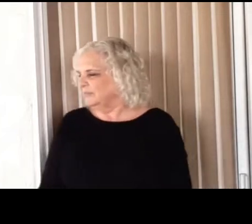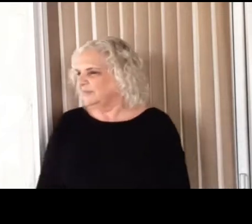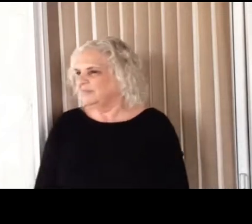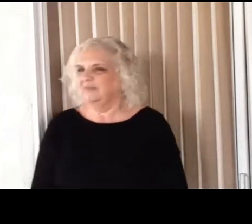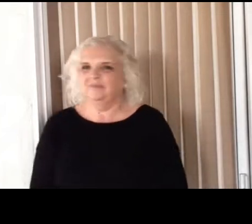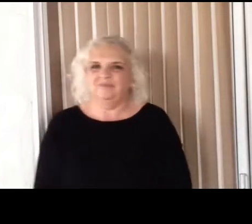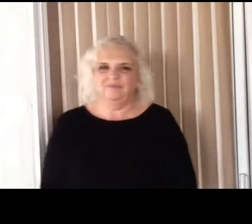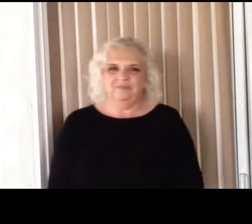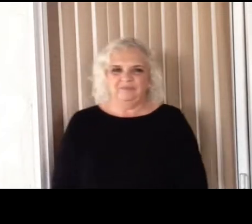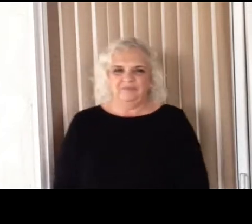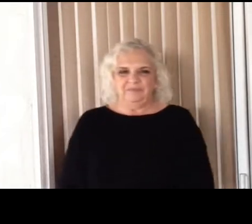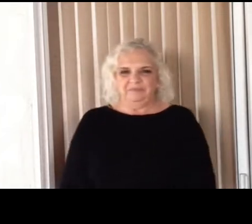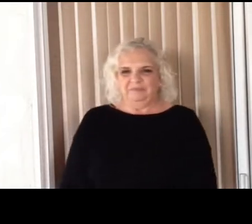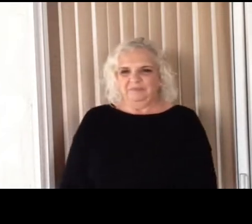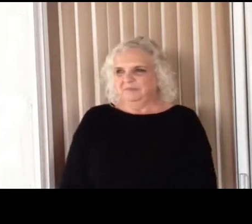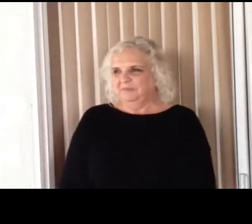When I first,